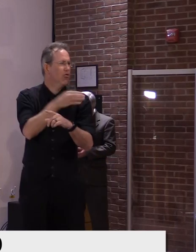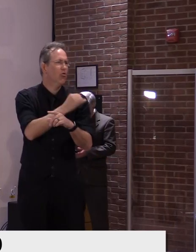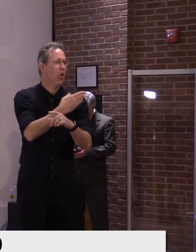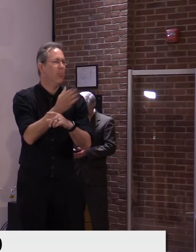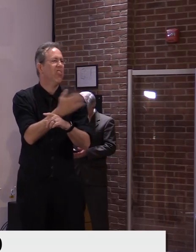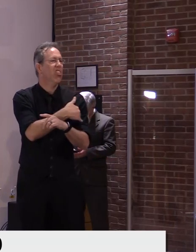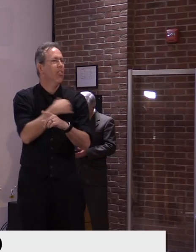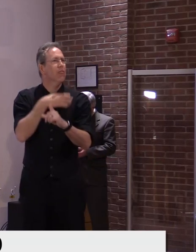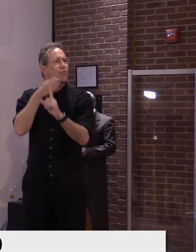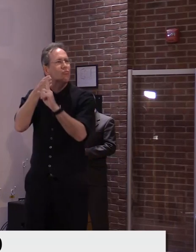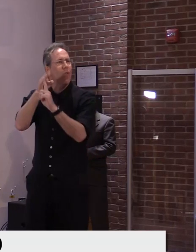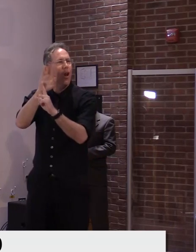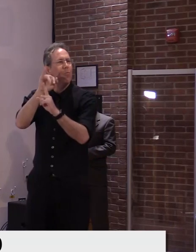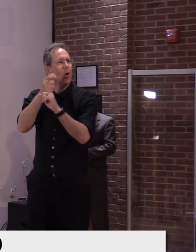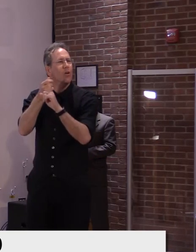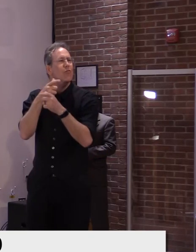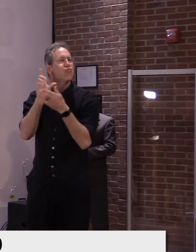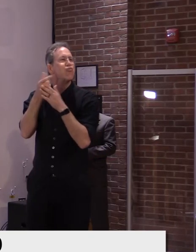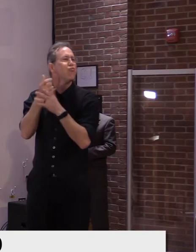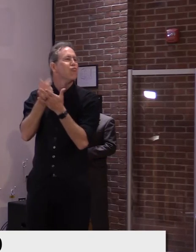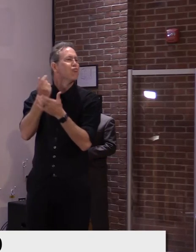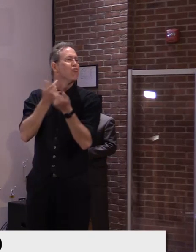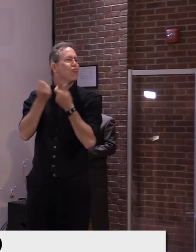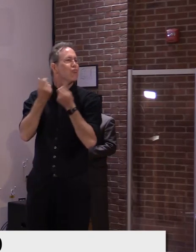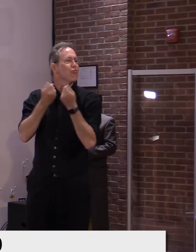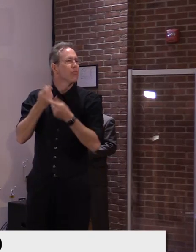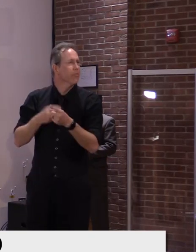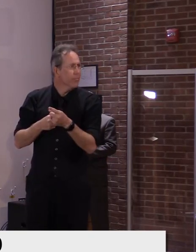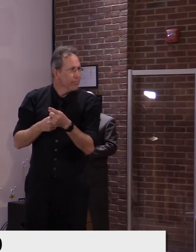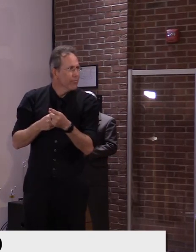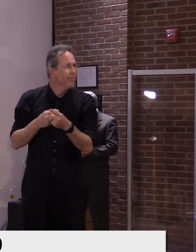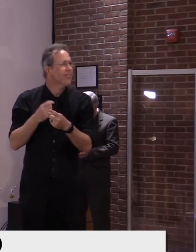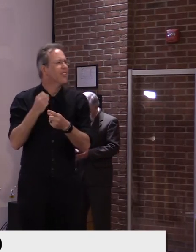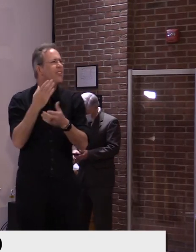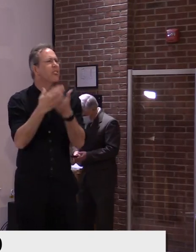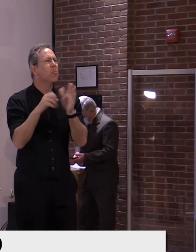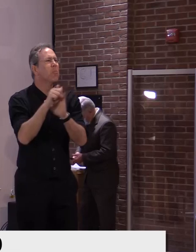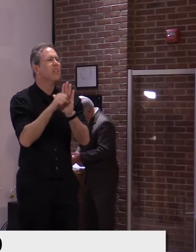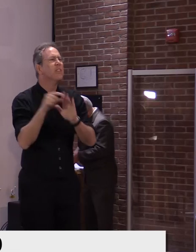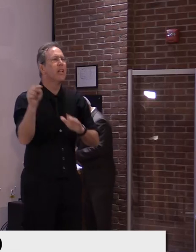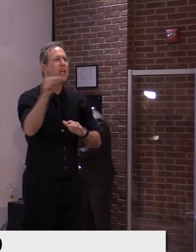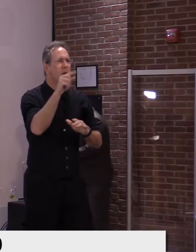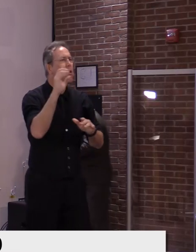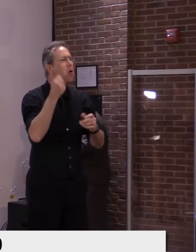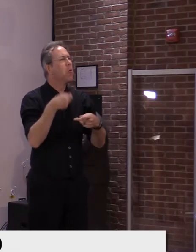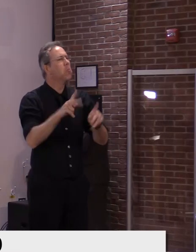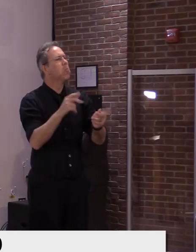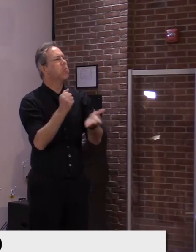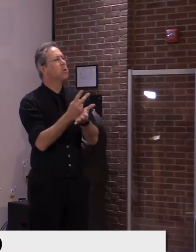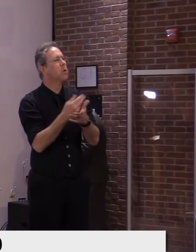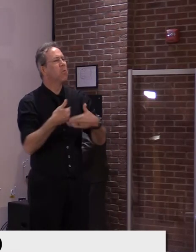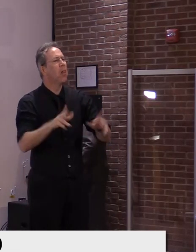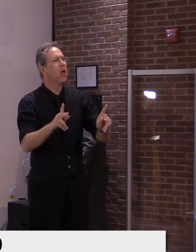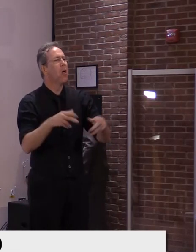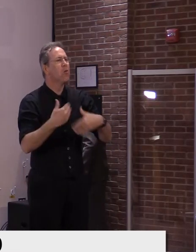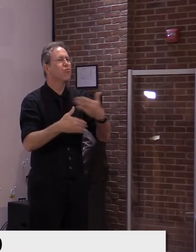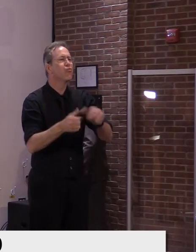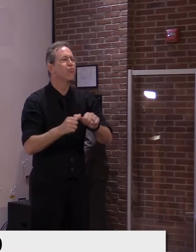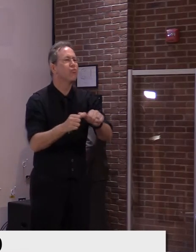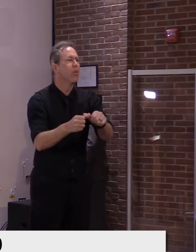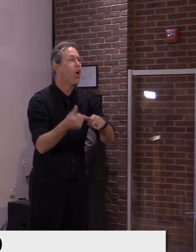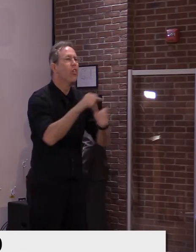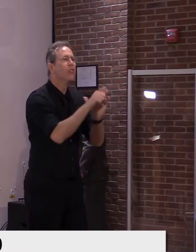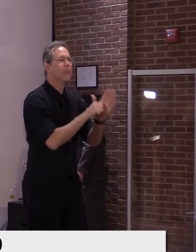support this decision by the legislature, and in your view, if you do, why it's good policy for the state of